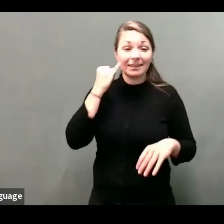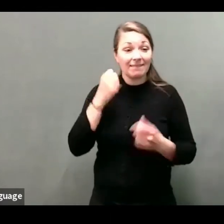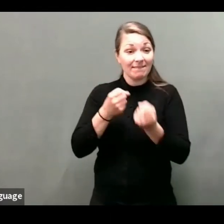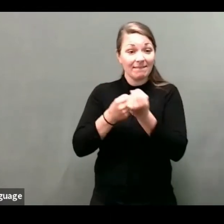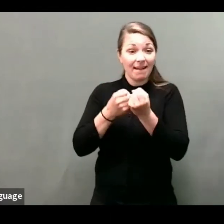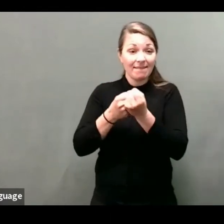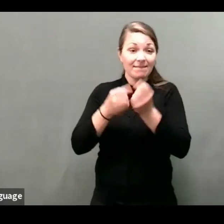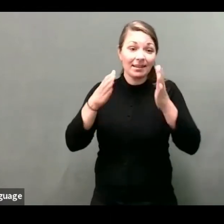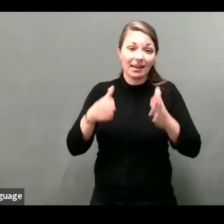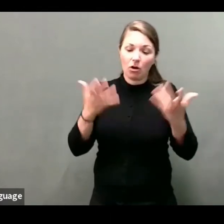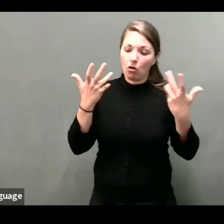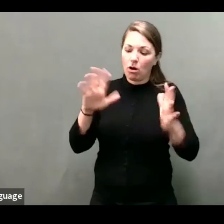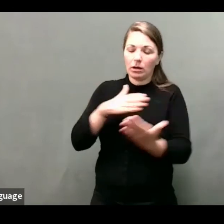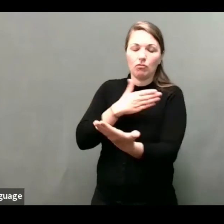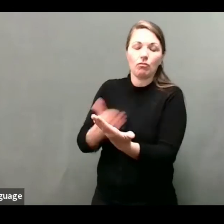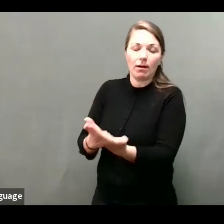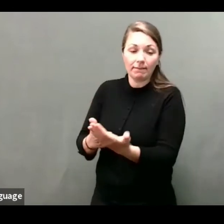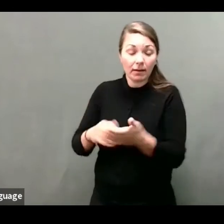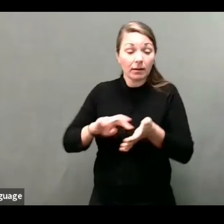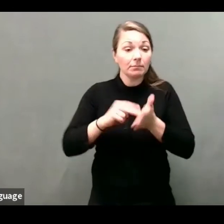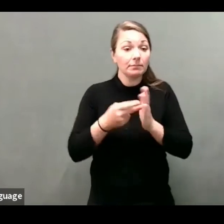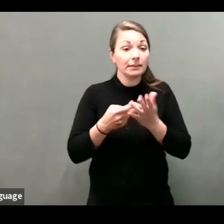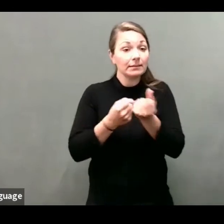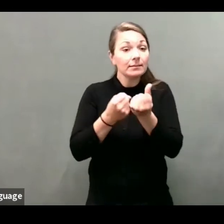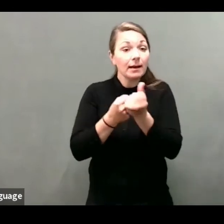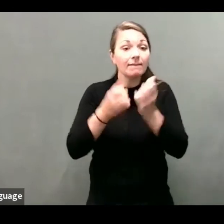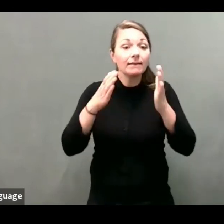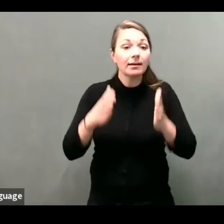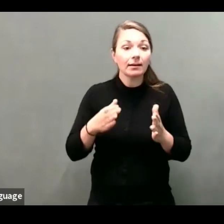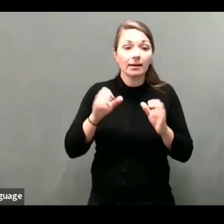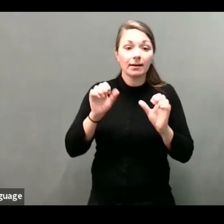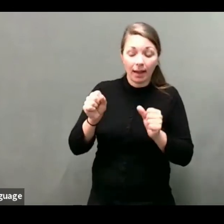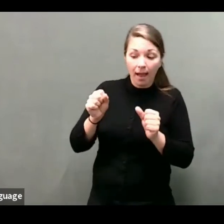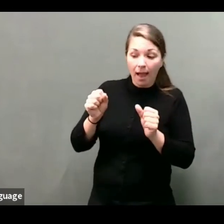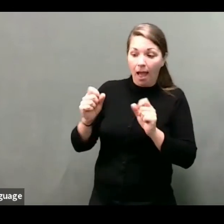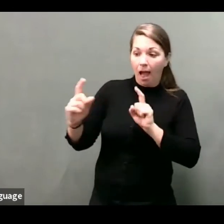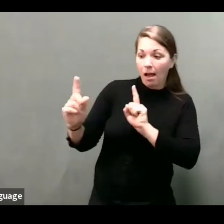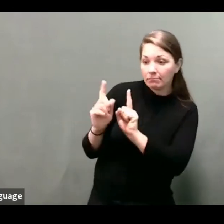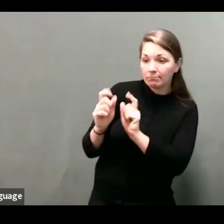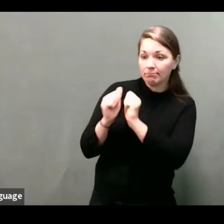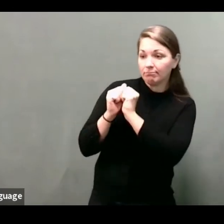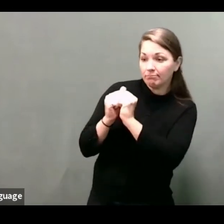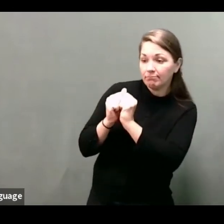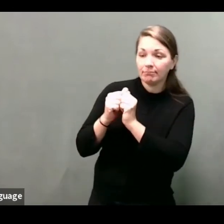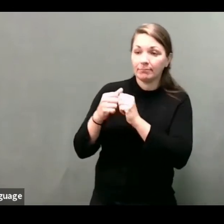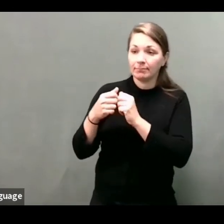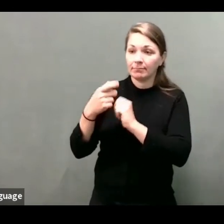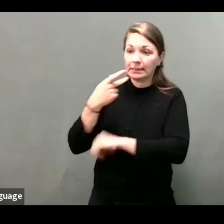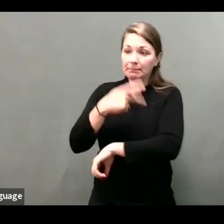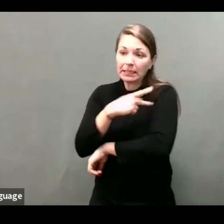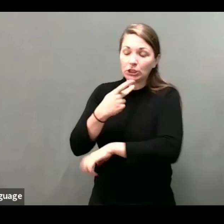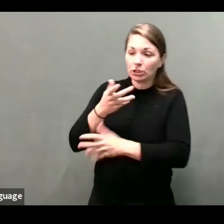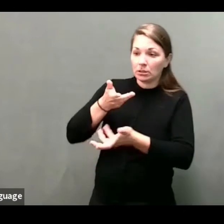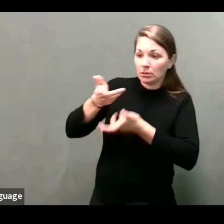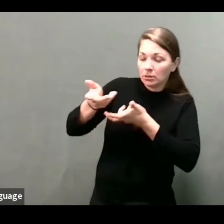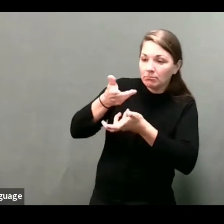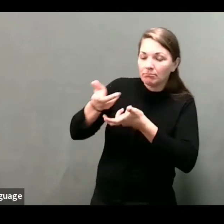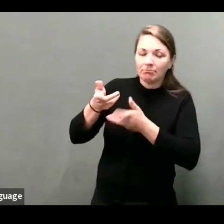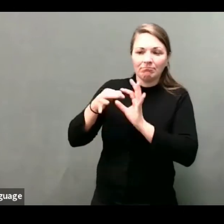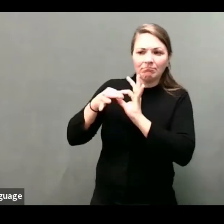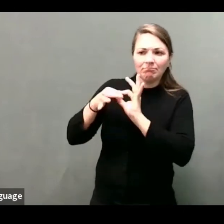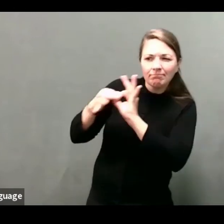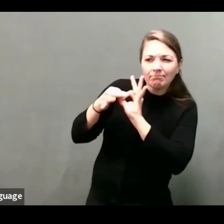then you can be there with the patient. You can start, with any crisis intervention you need to do. You can start building